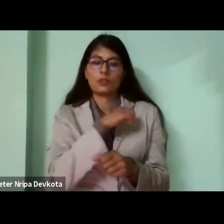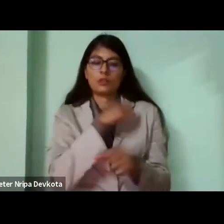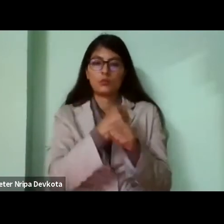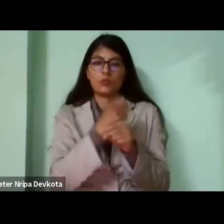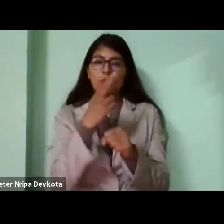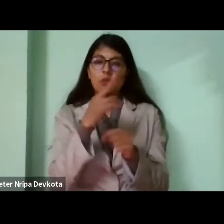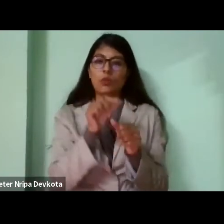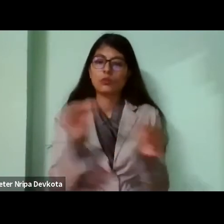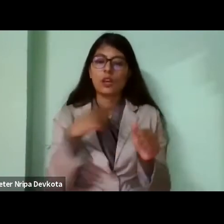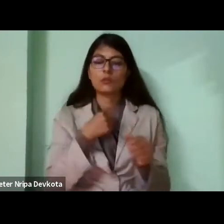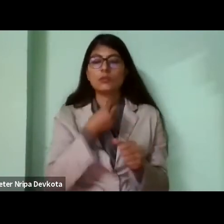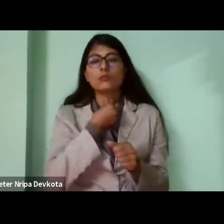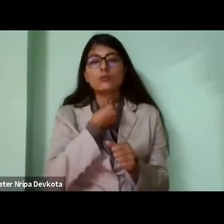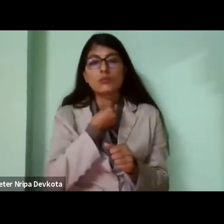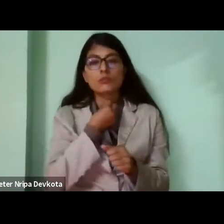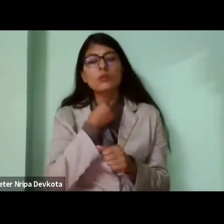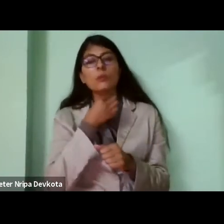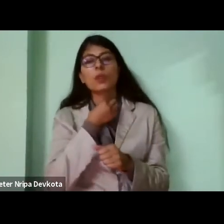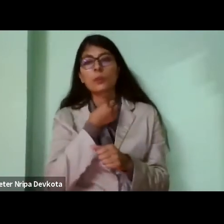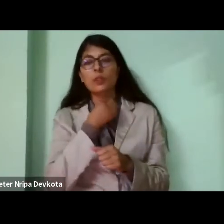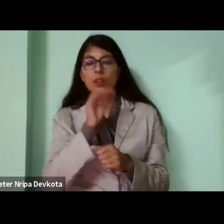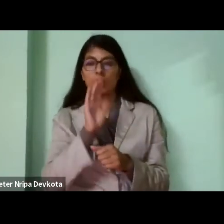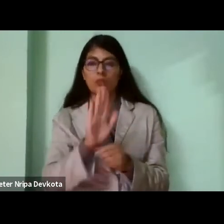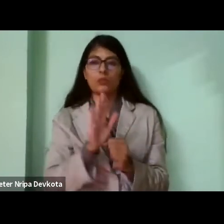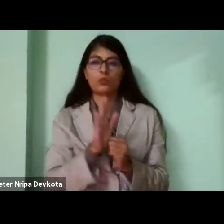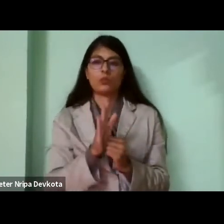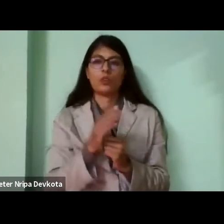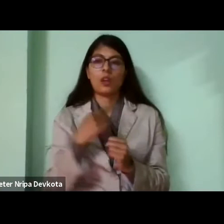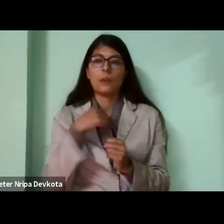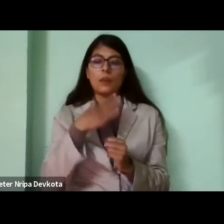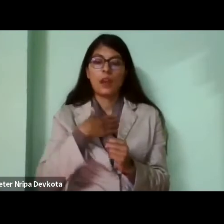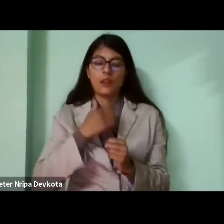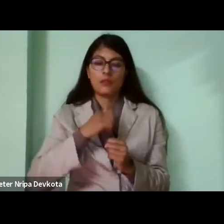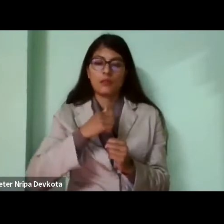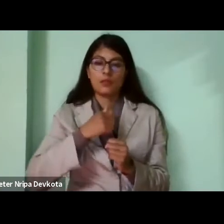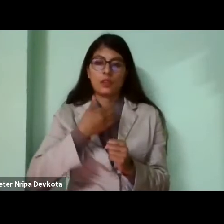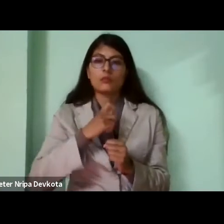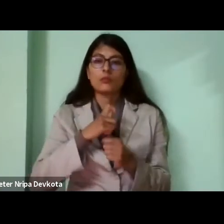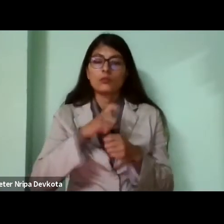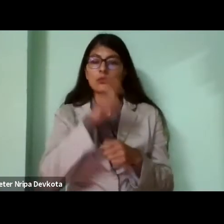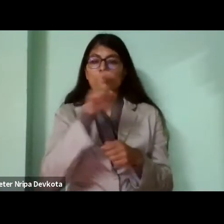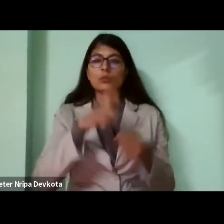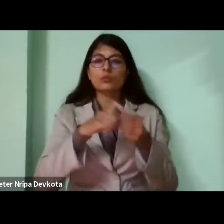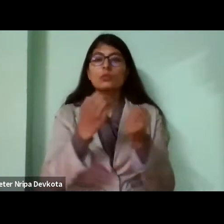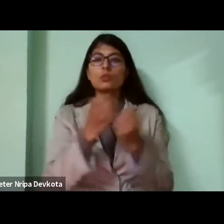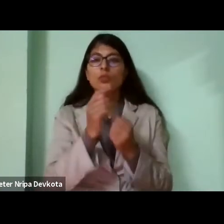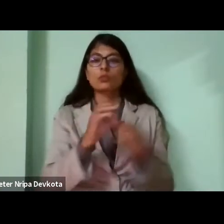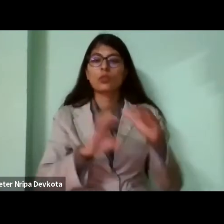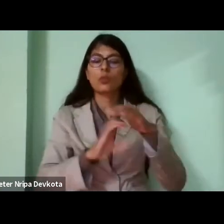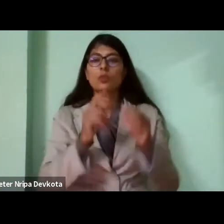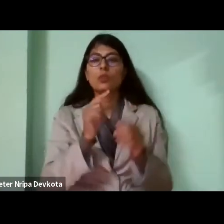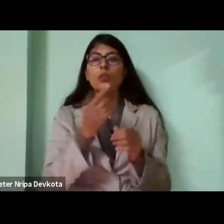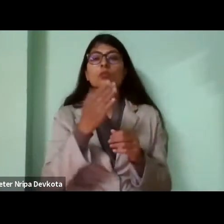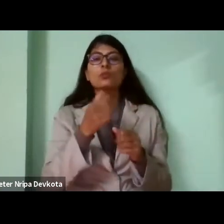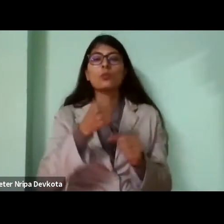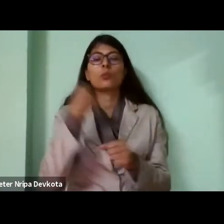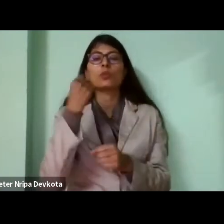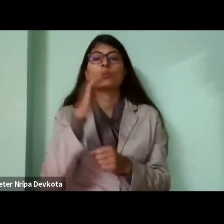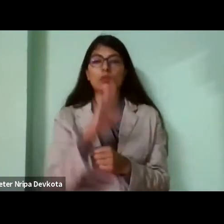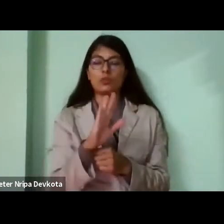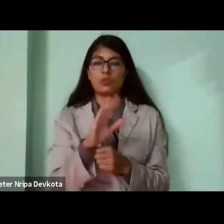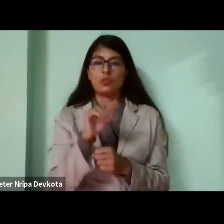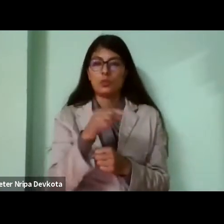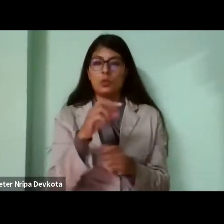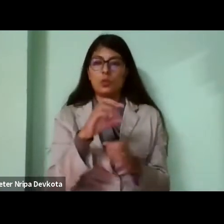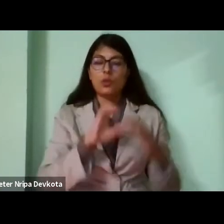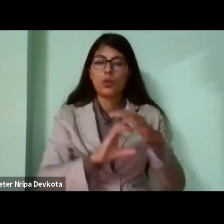But again, we are asking ourselves, how accountable is the committee? How committed are they to look